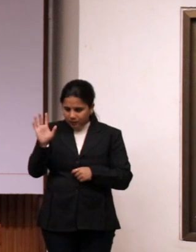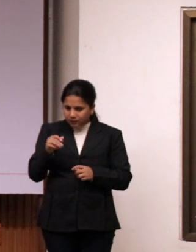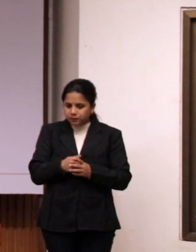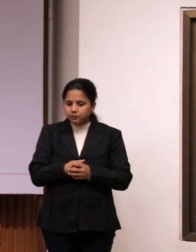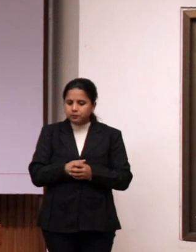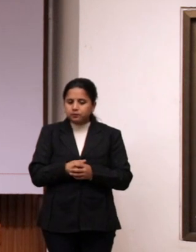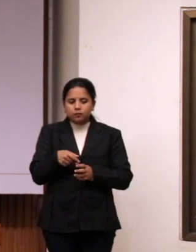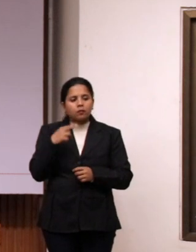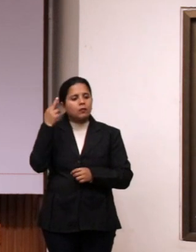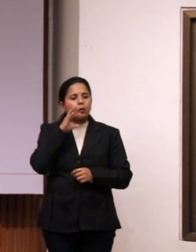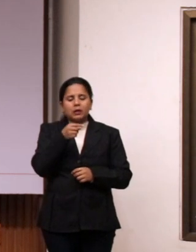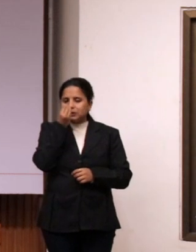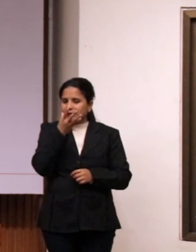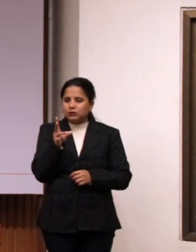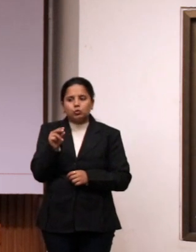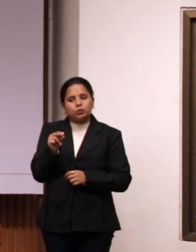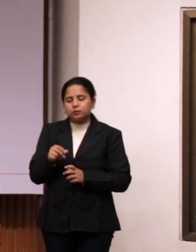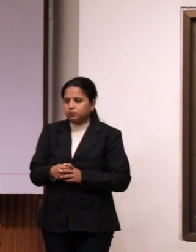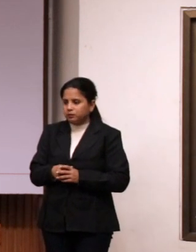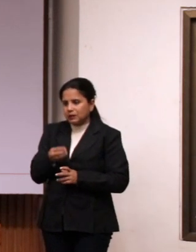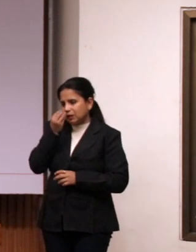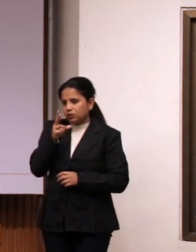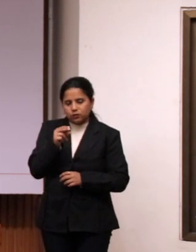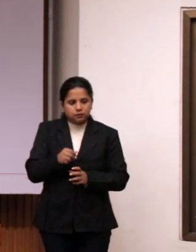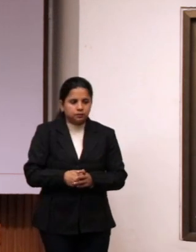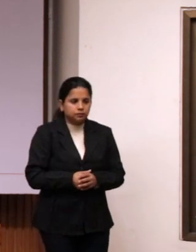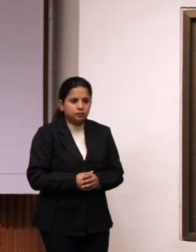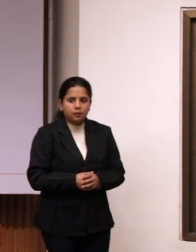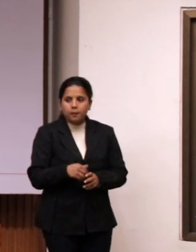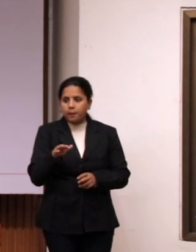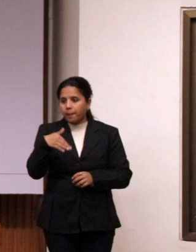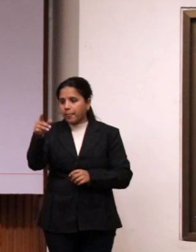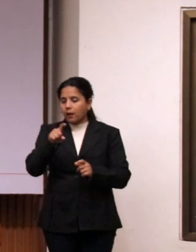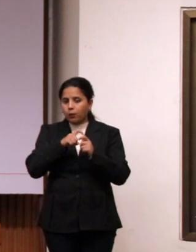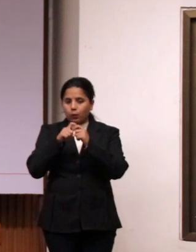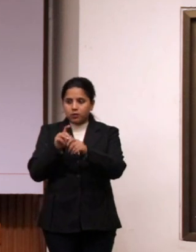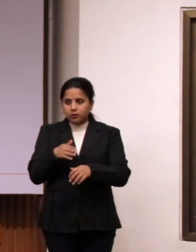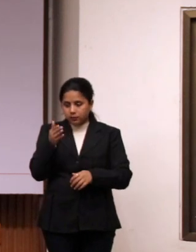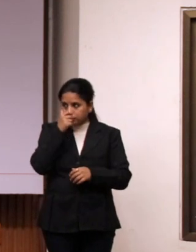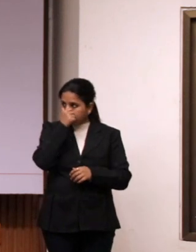So therefore, not easy, sir. Not easy. So there was a question from this thing.